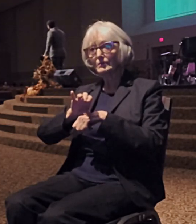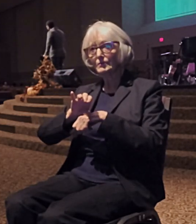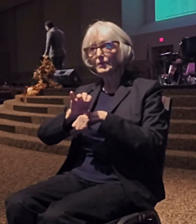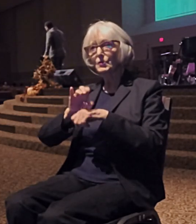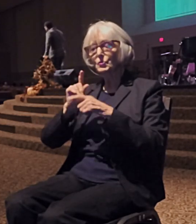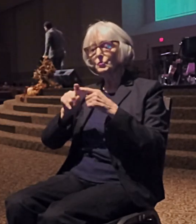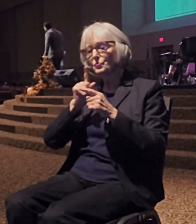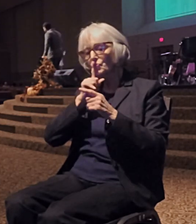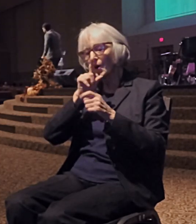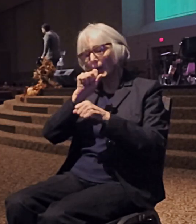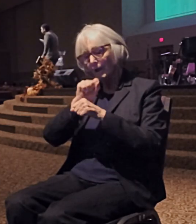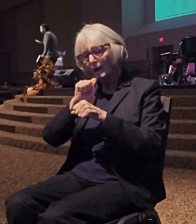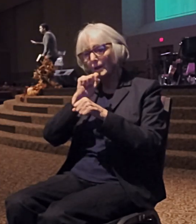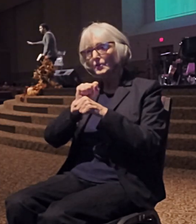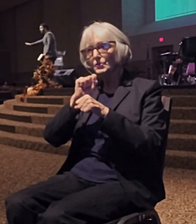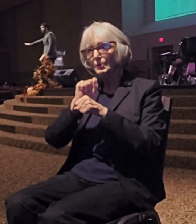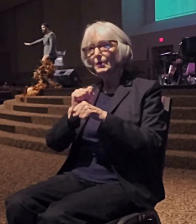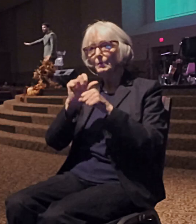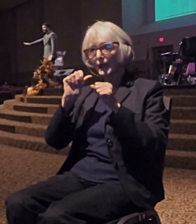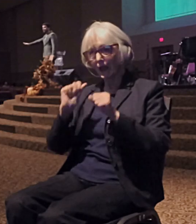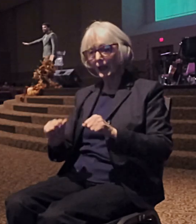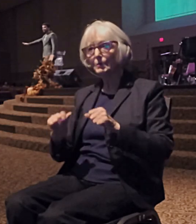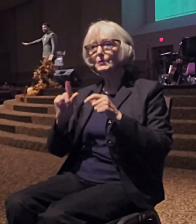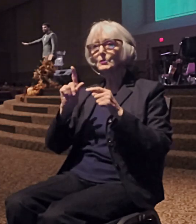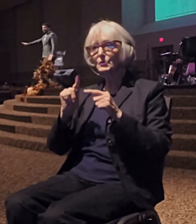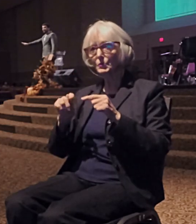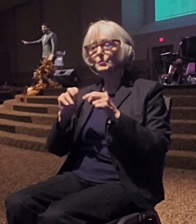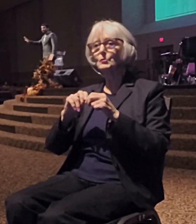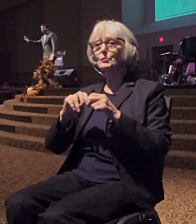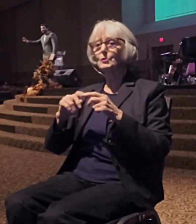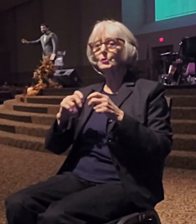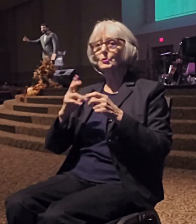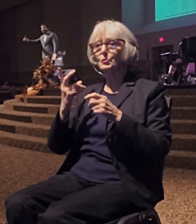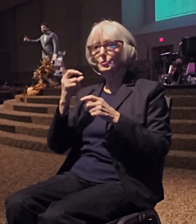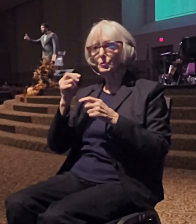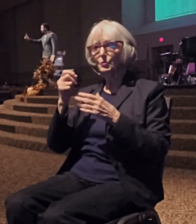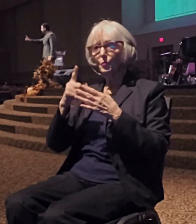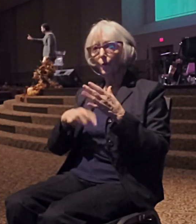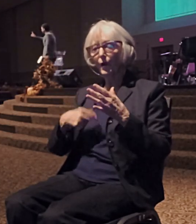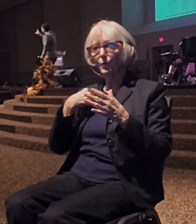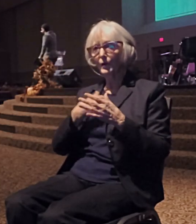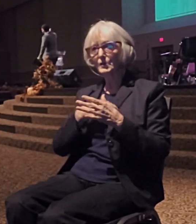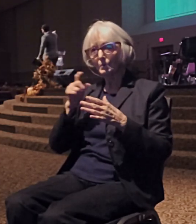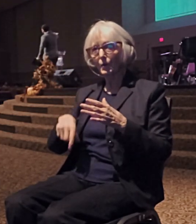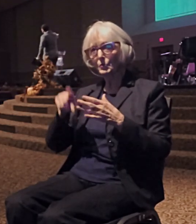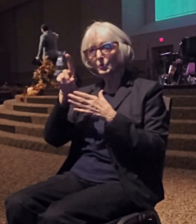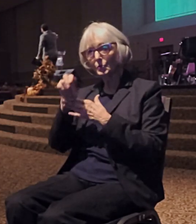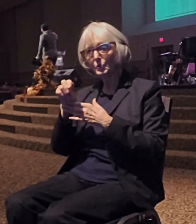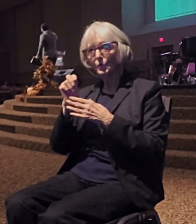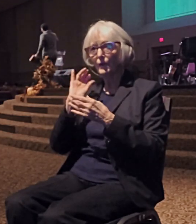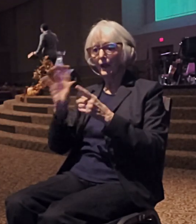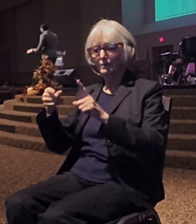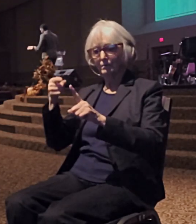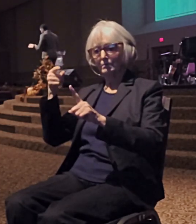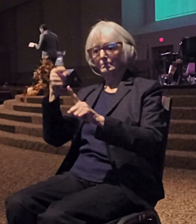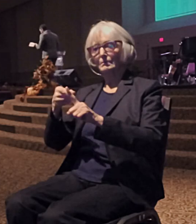to actually be able to take the floor and to play the game in the way that points it all to